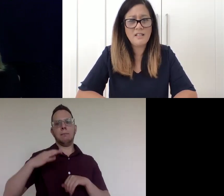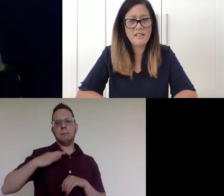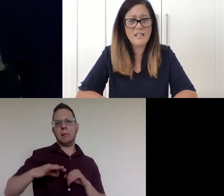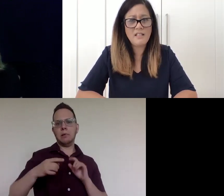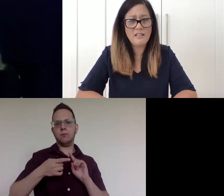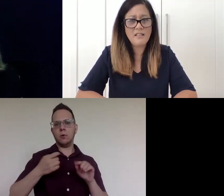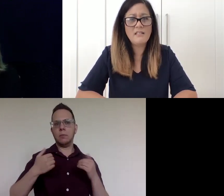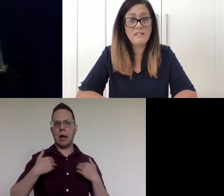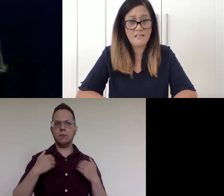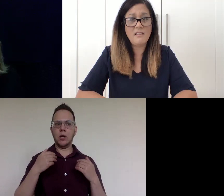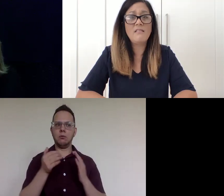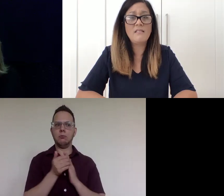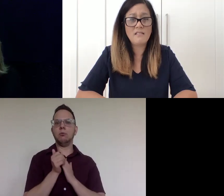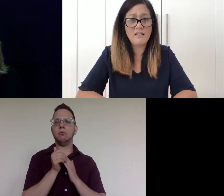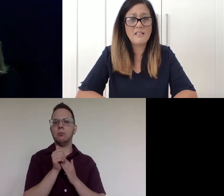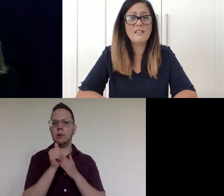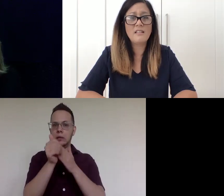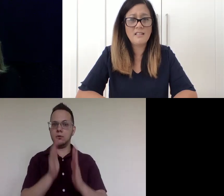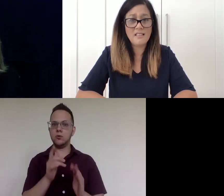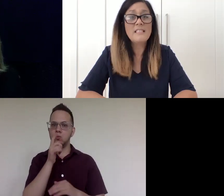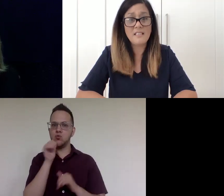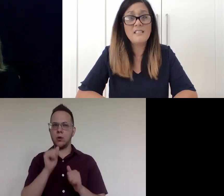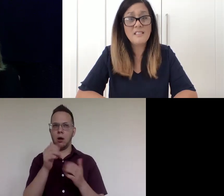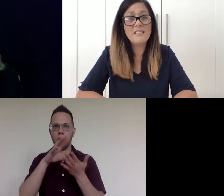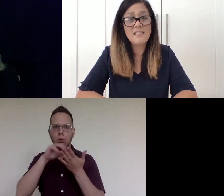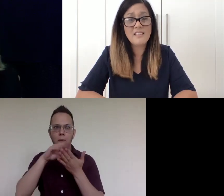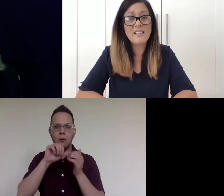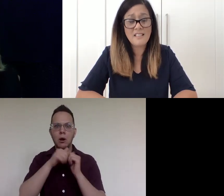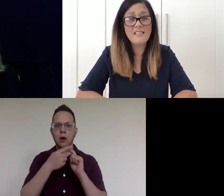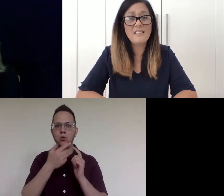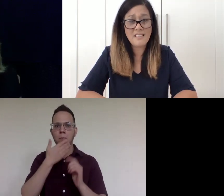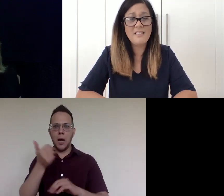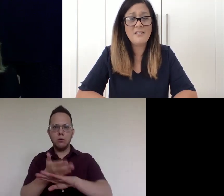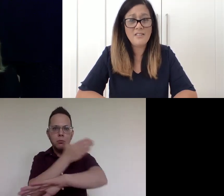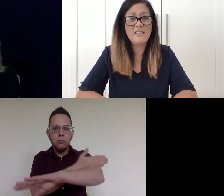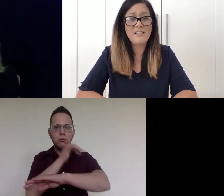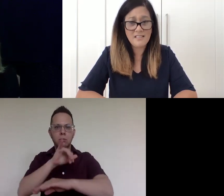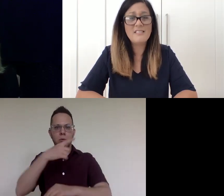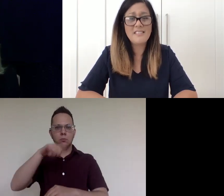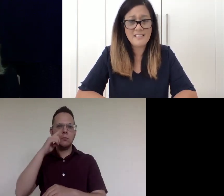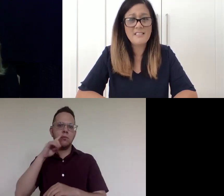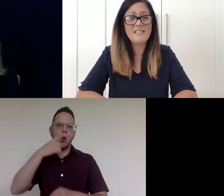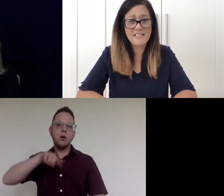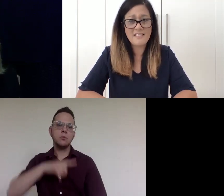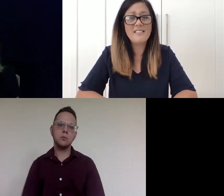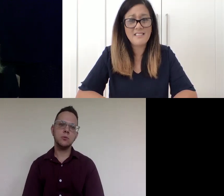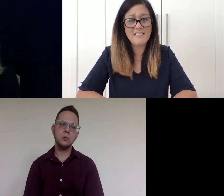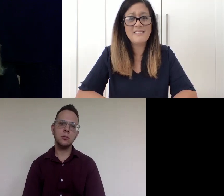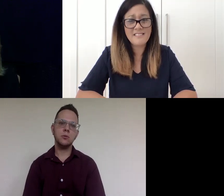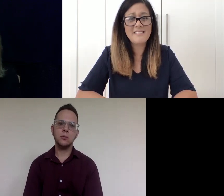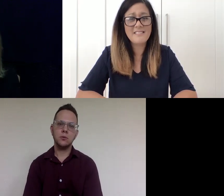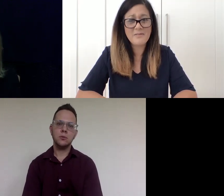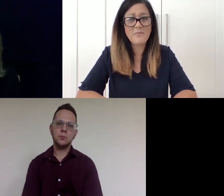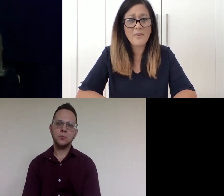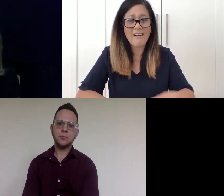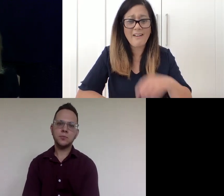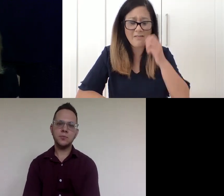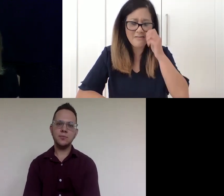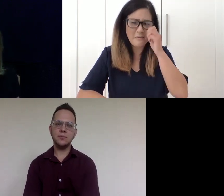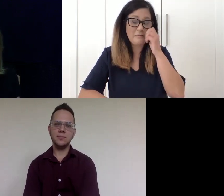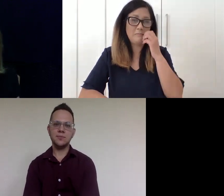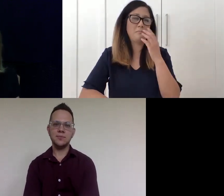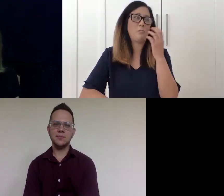You really need to negotiate these conversations. So I think it's important to have a leader to help people be